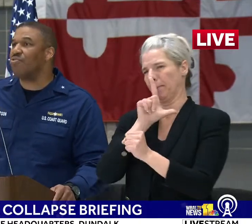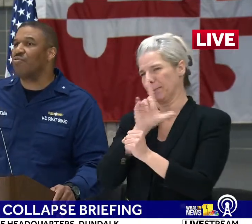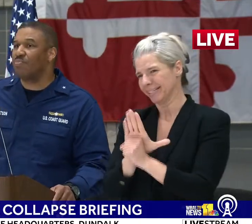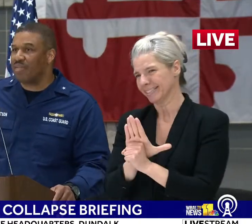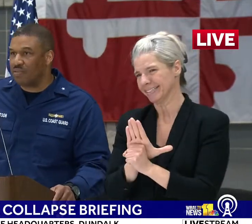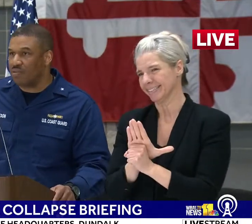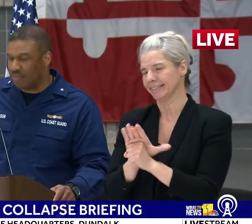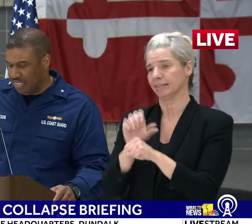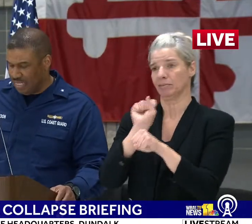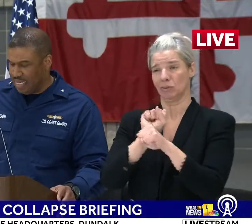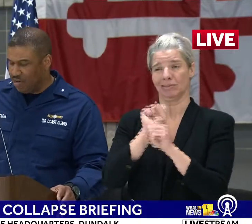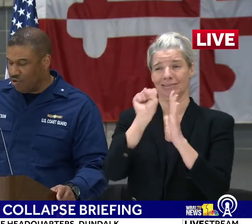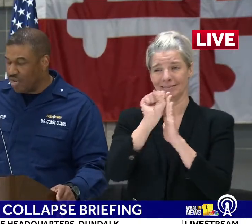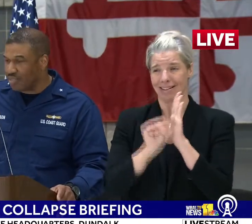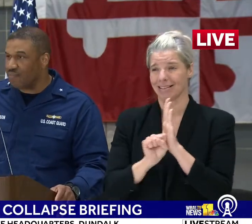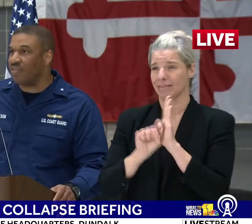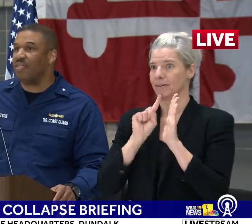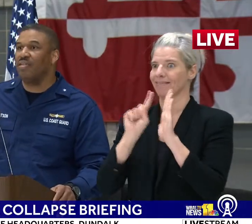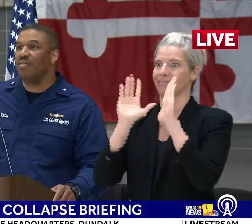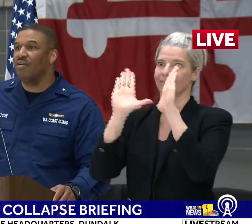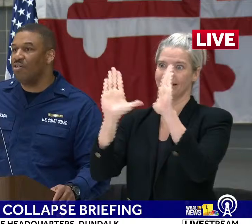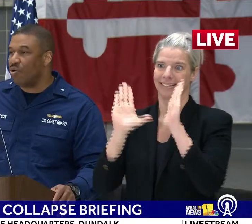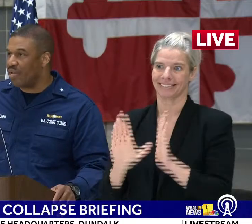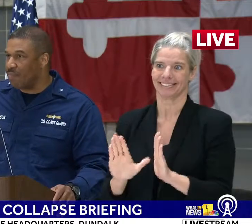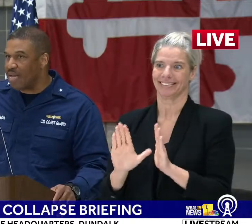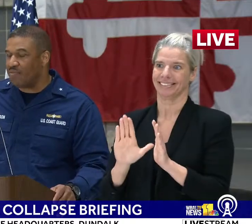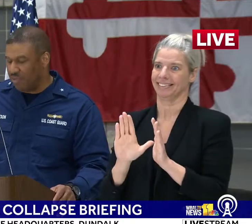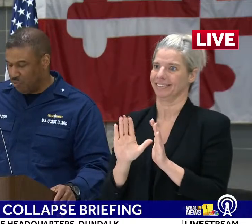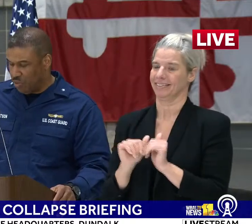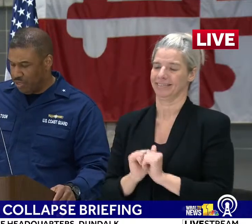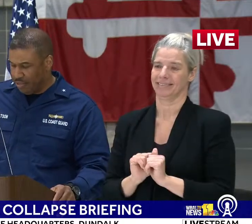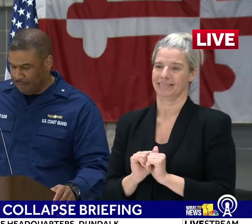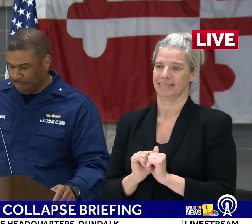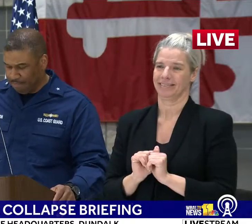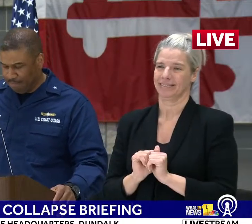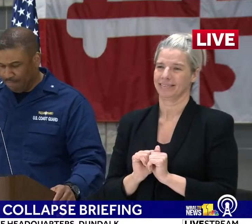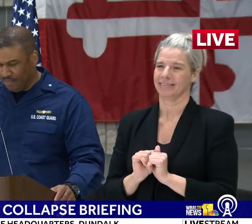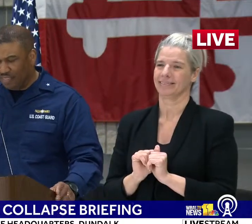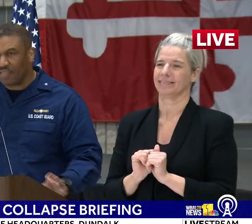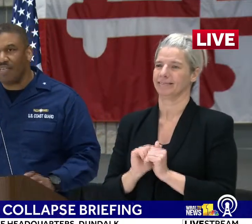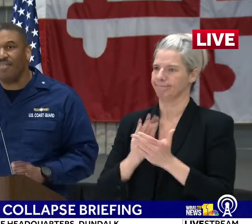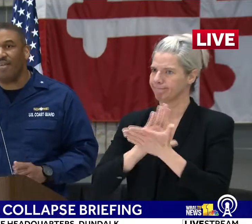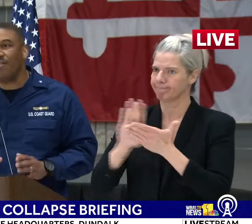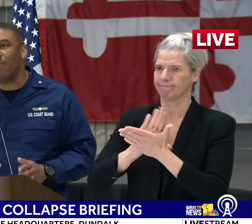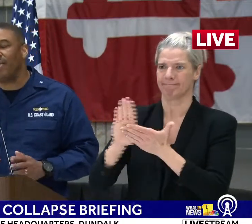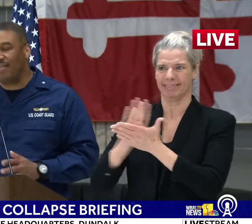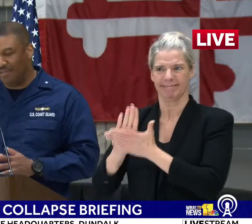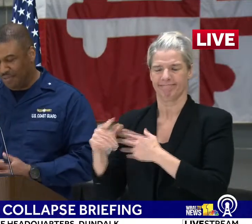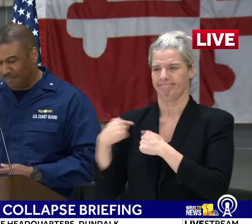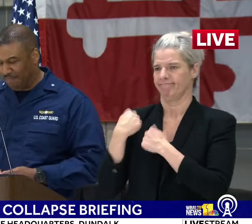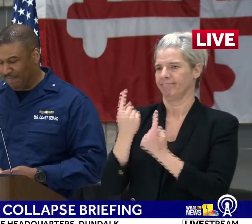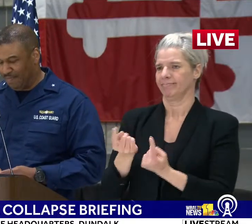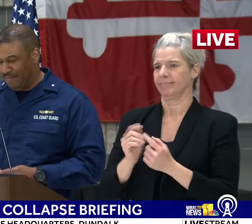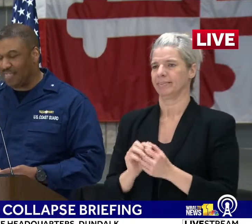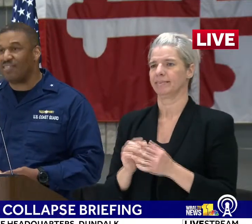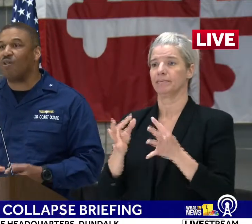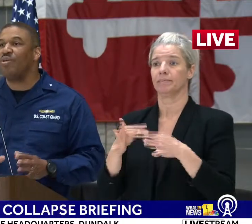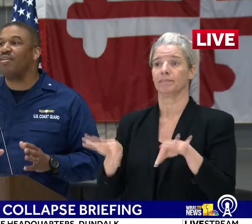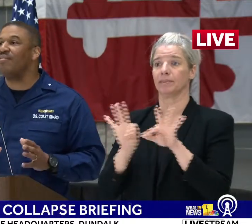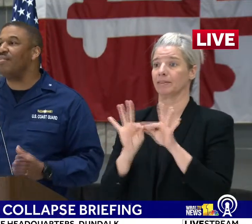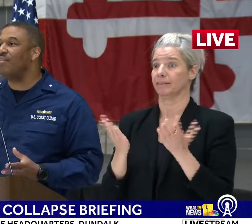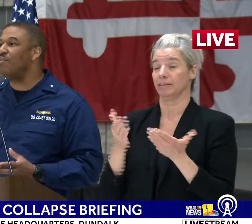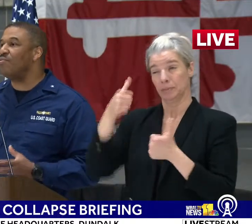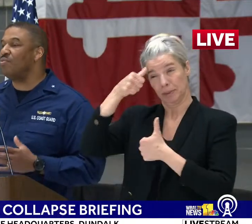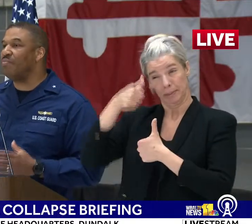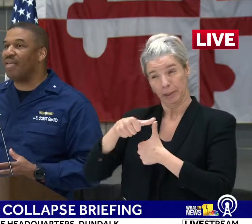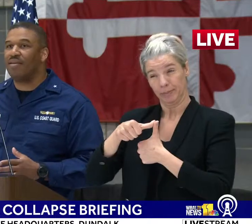has been instrumental in aggressively going about this work. The key takeaway